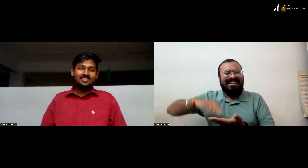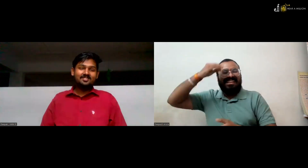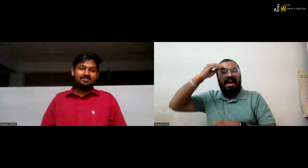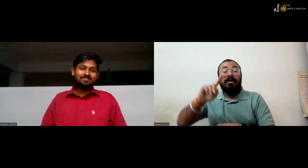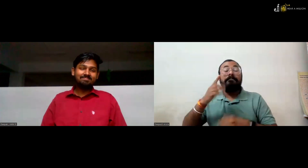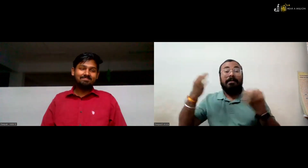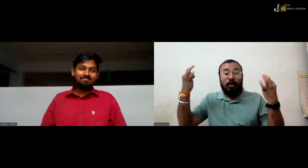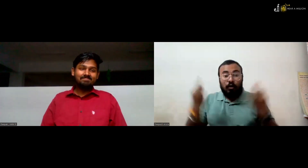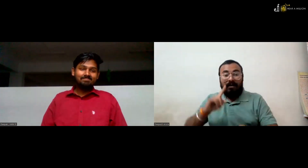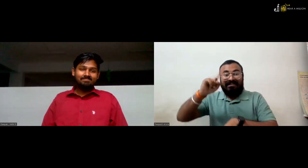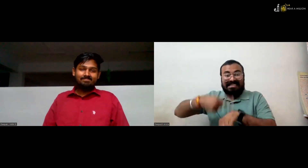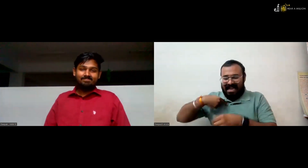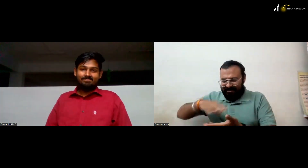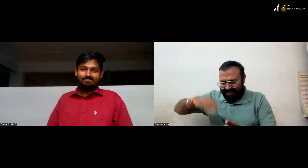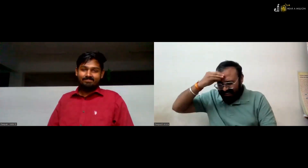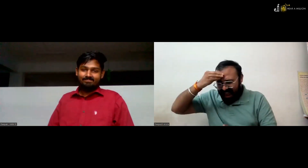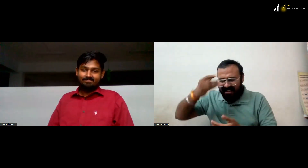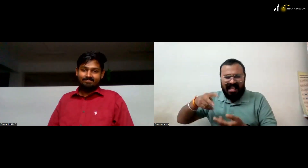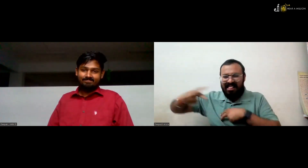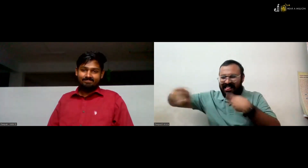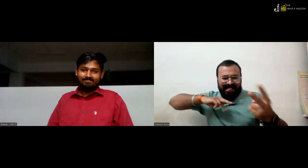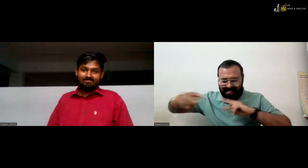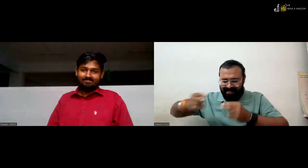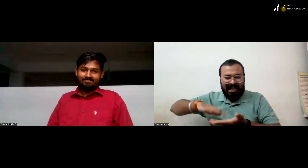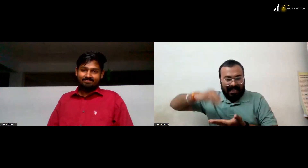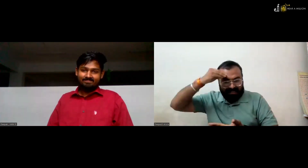So for not creating a mess, I learned this thing.